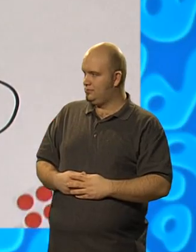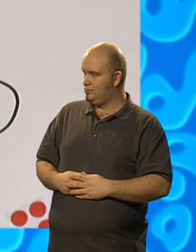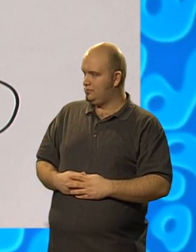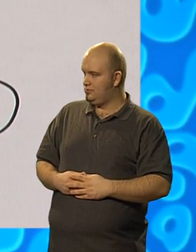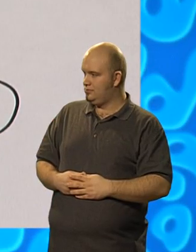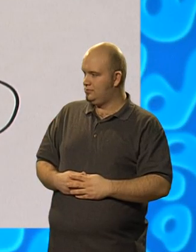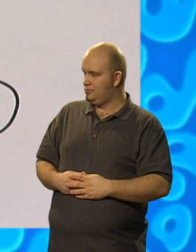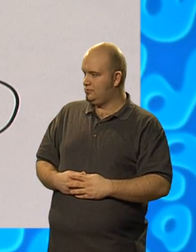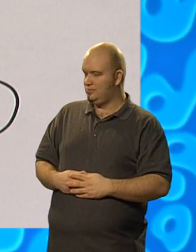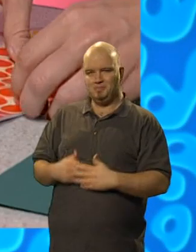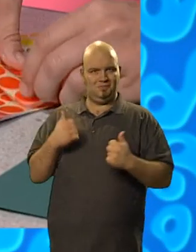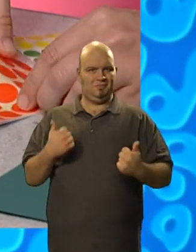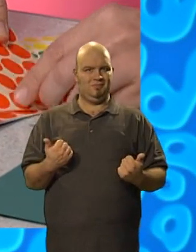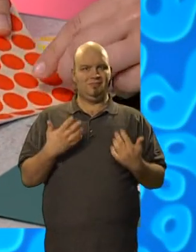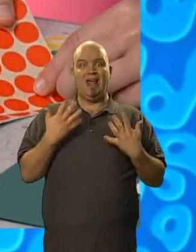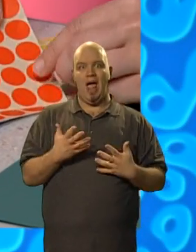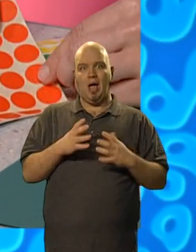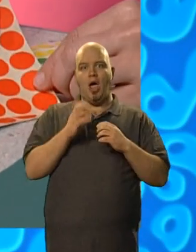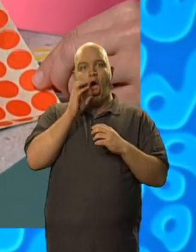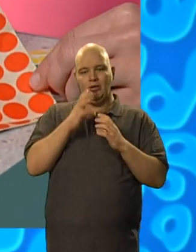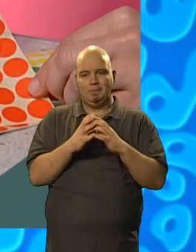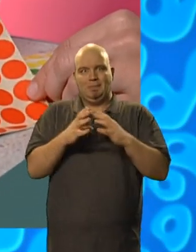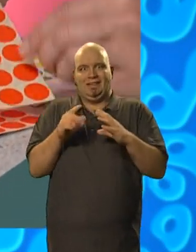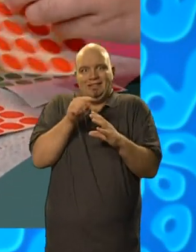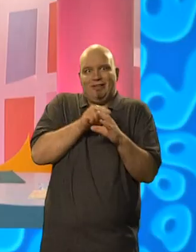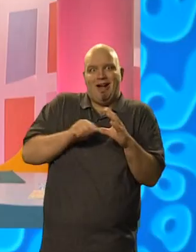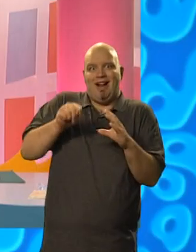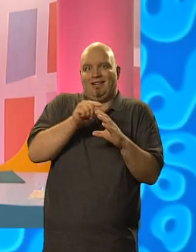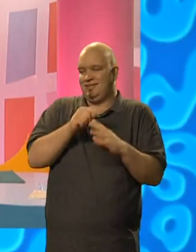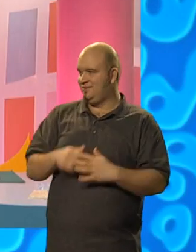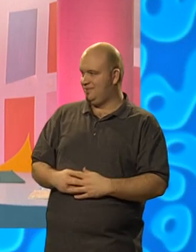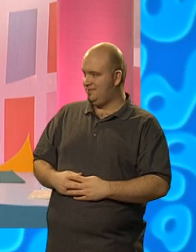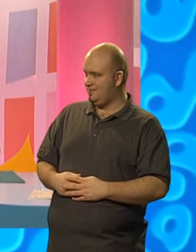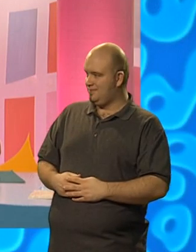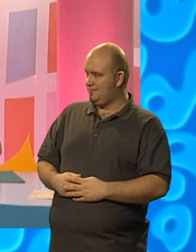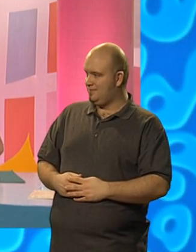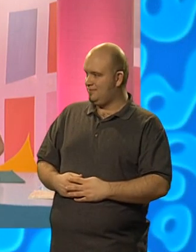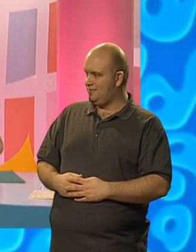That's nice. Now I think these big orange circles next.